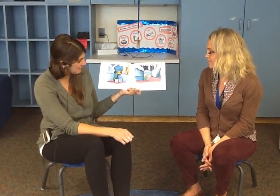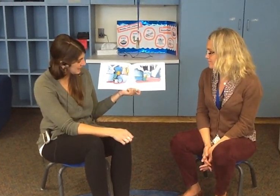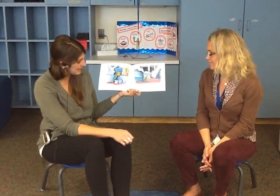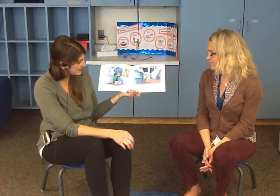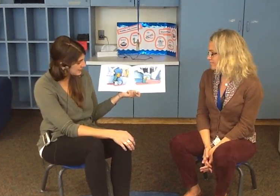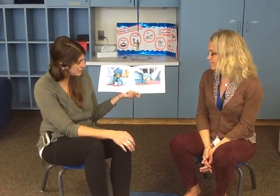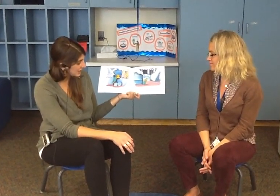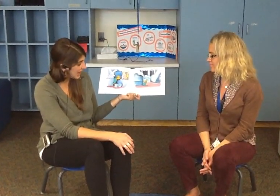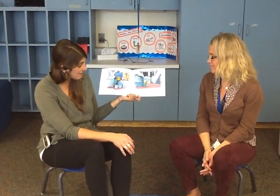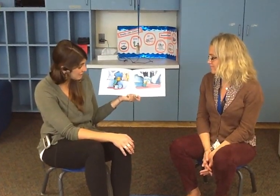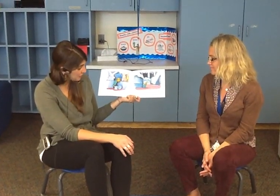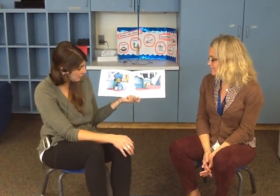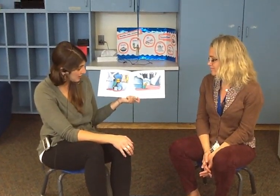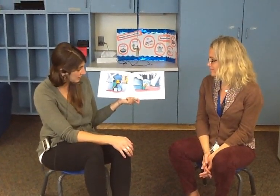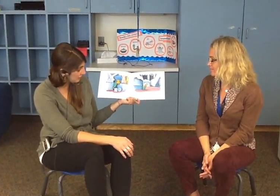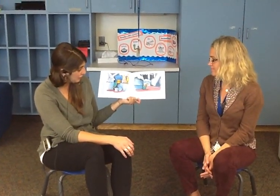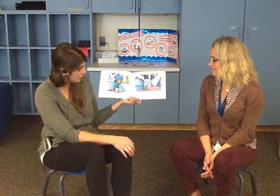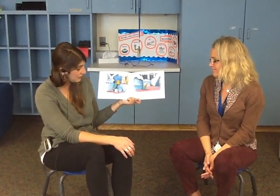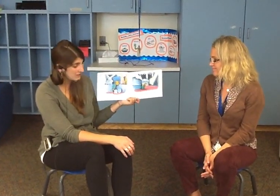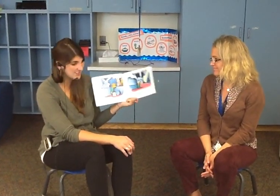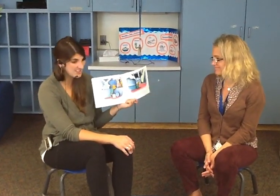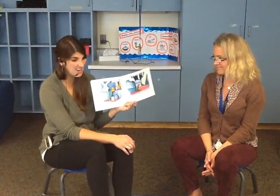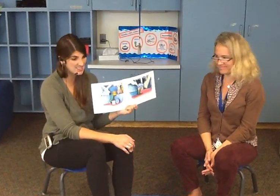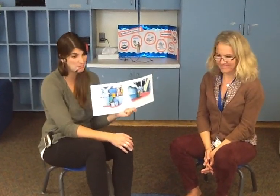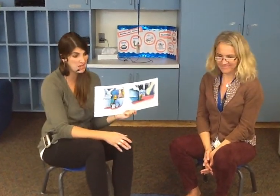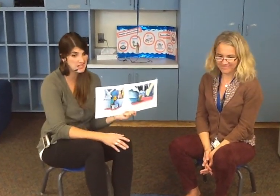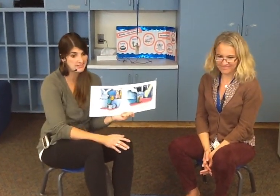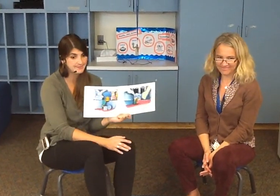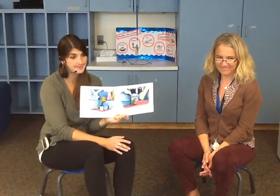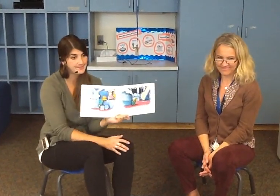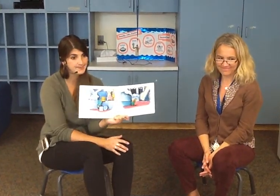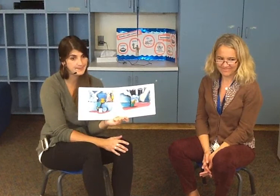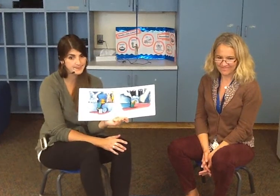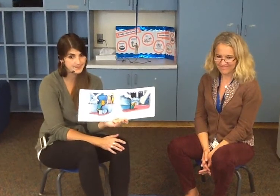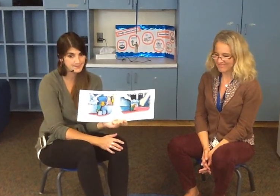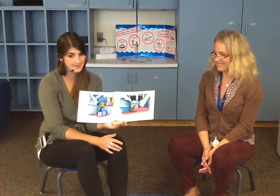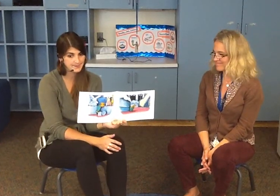the shelf and began searching everywhere on the floor for his lost button.